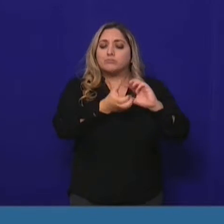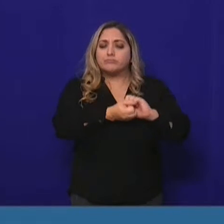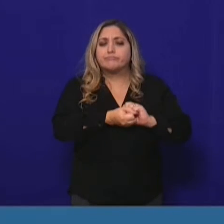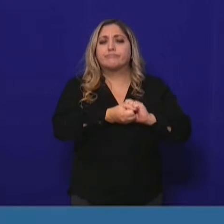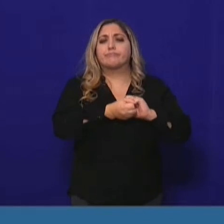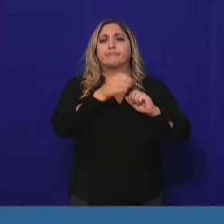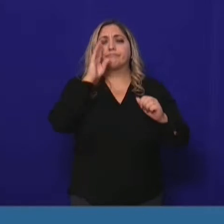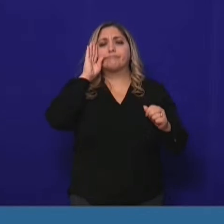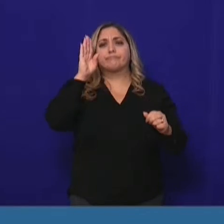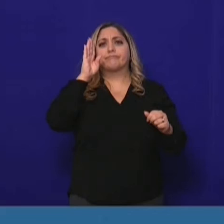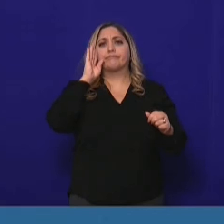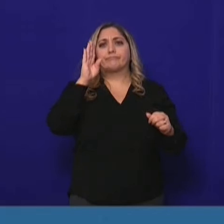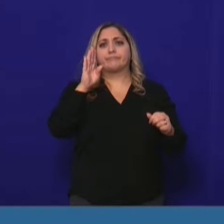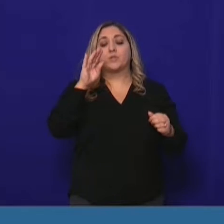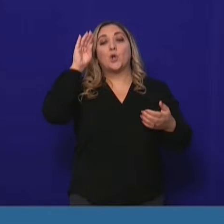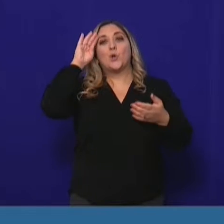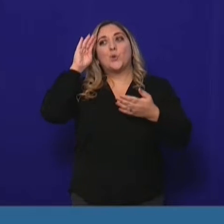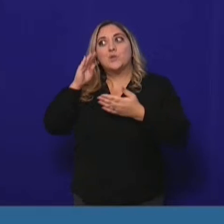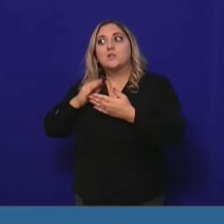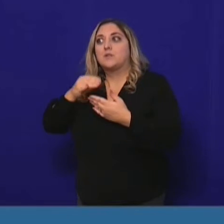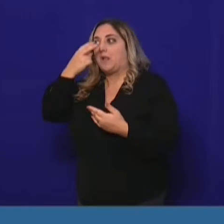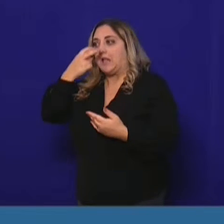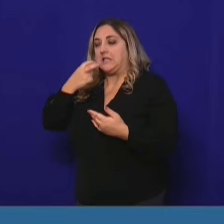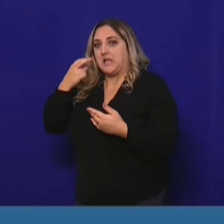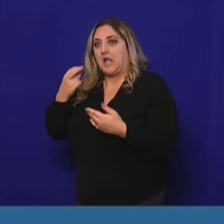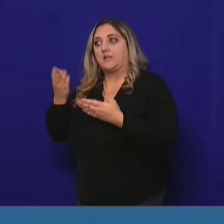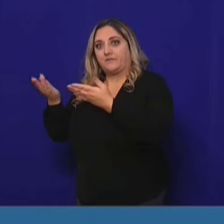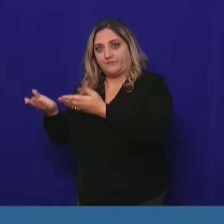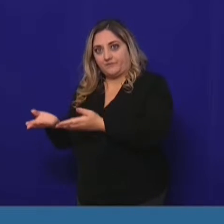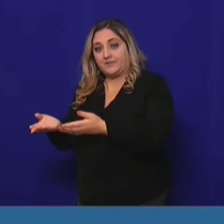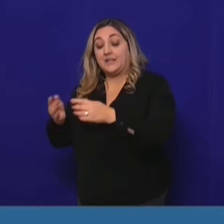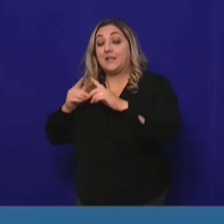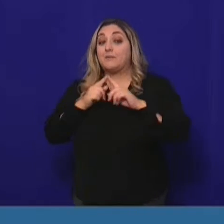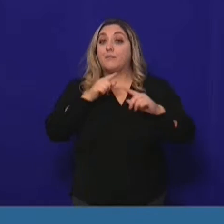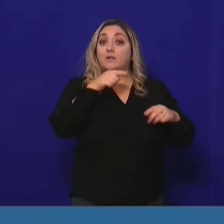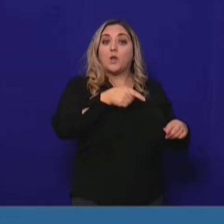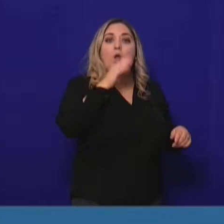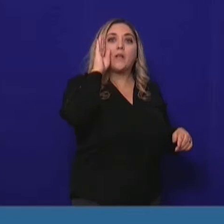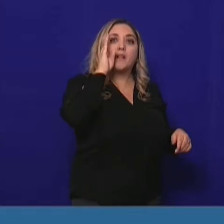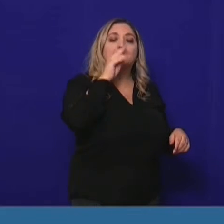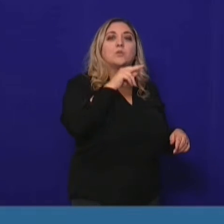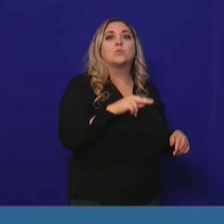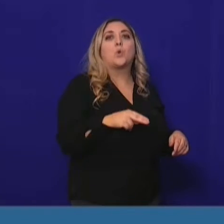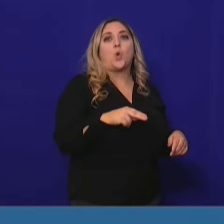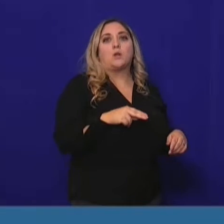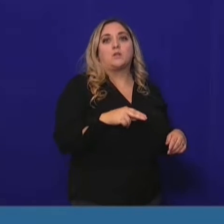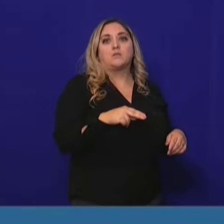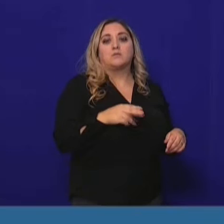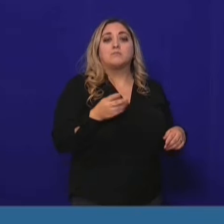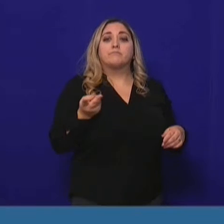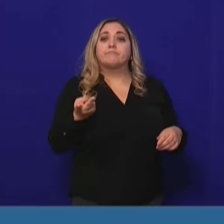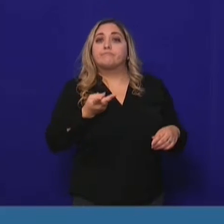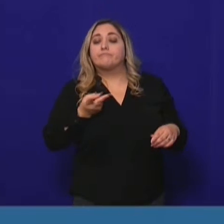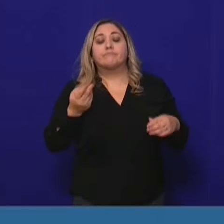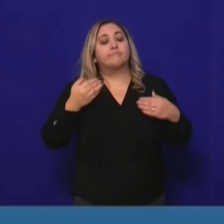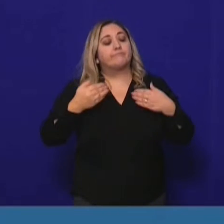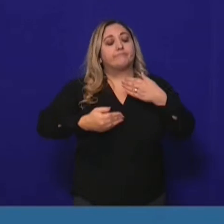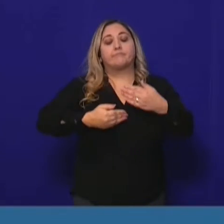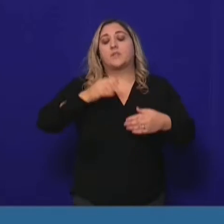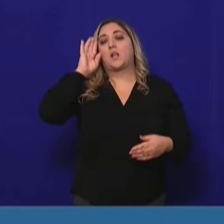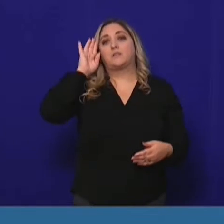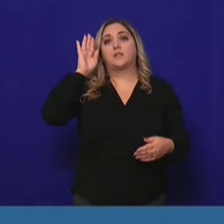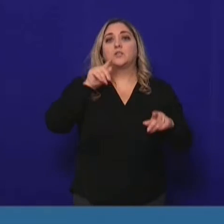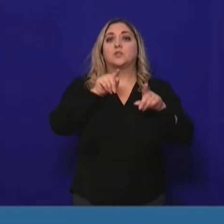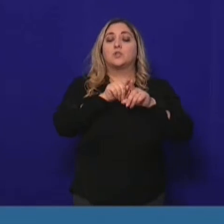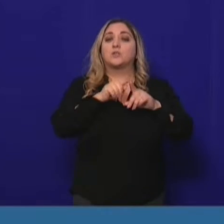ħsieb il-vulnerabbli u l-anzjani importanti minħabba iktar riskju li huma jkollhom komplikazzjonijiet jidħlu l-isptar u anke bħalma